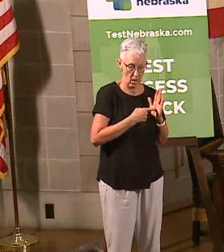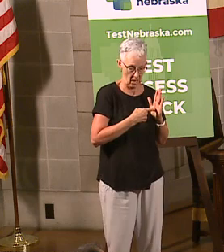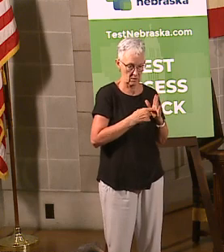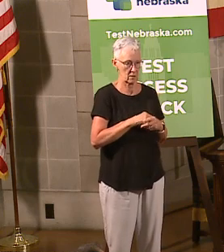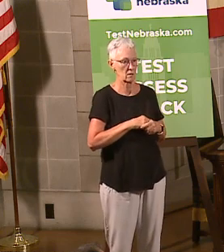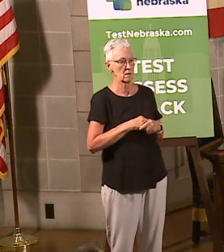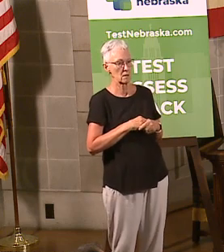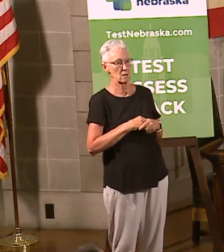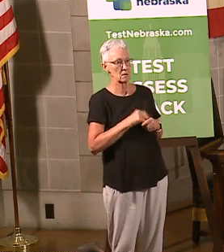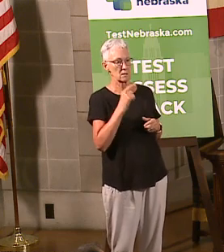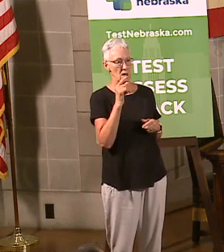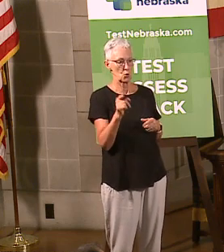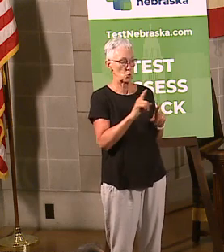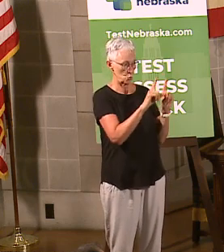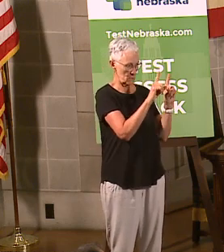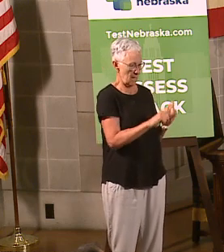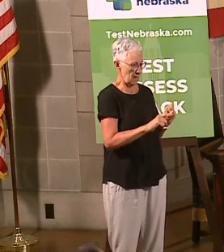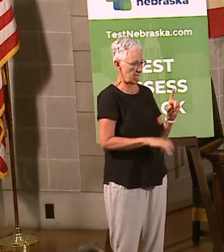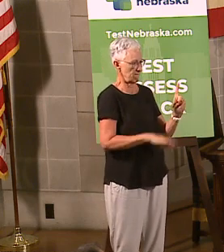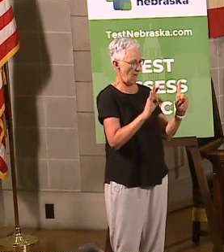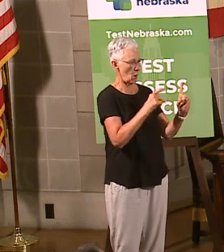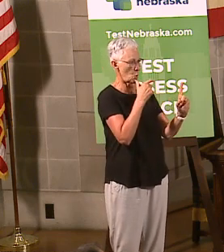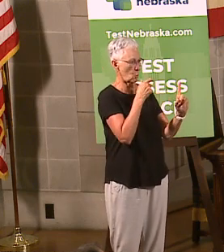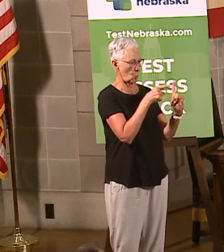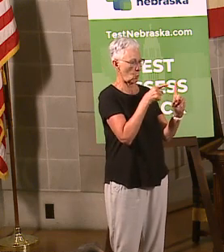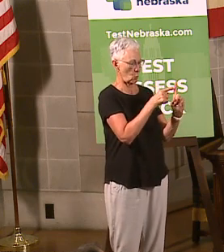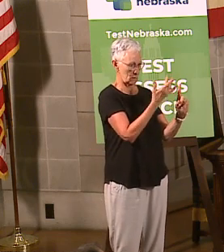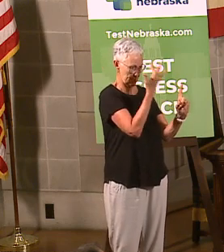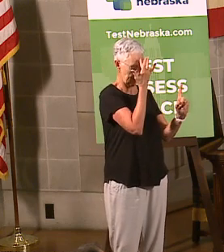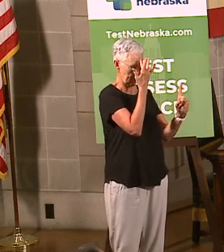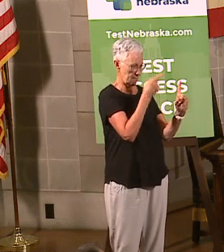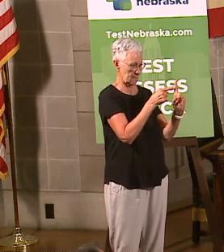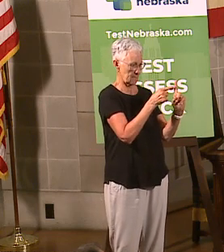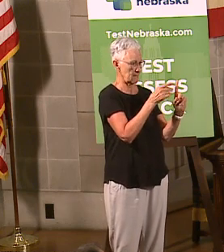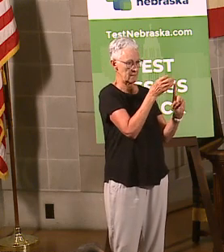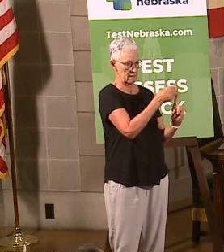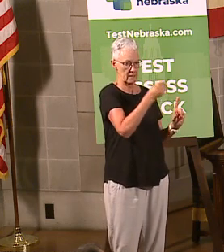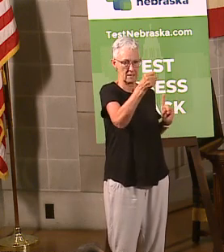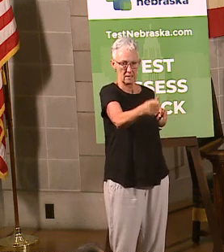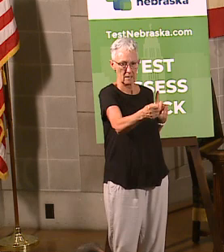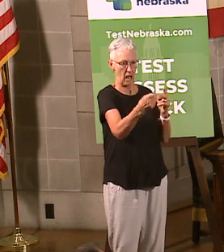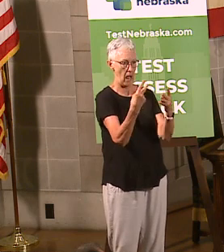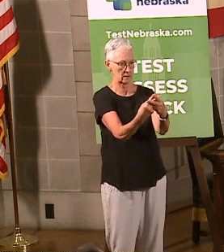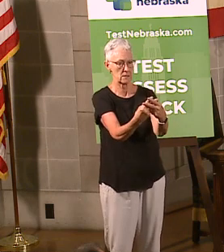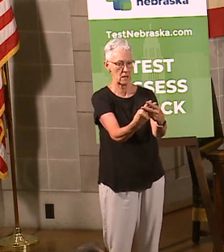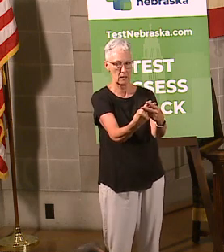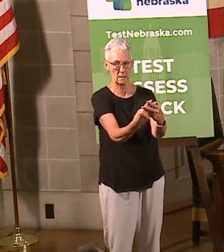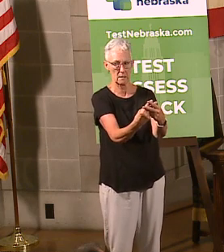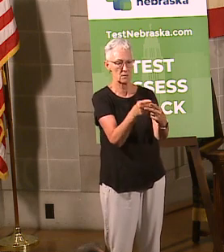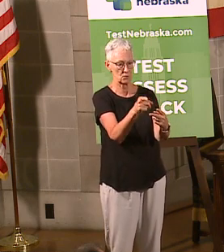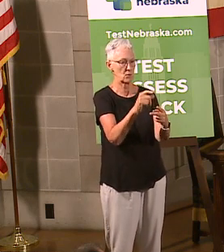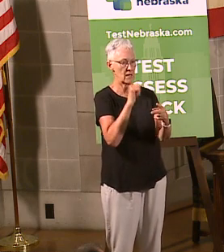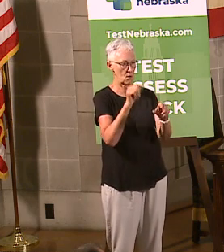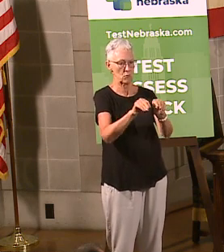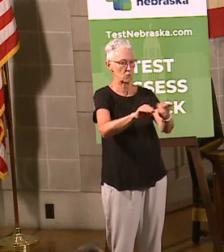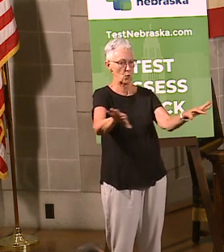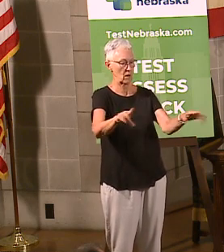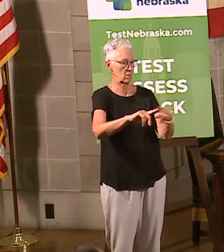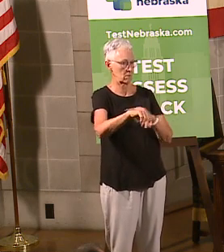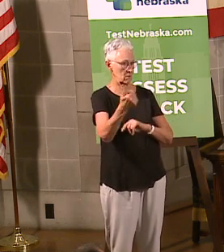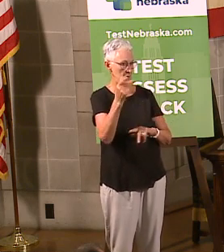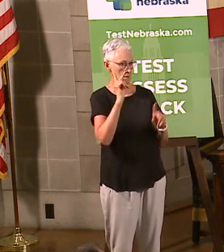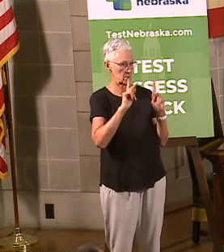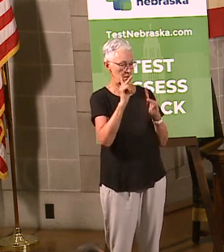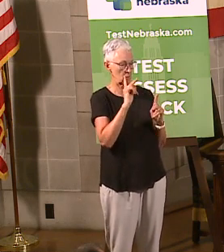that you test to find the person who's infected, you get them isolated, keep them away from the rest of the public so they don't infect anybody else, and then you do the contact tracing to be able to